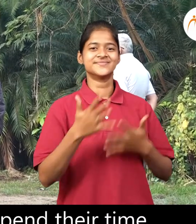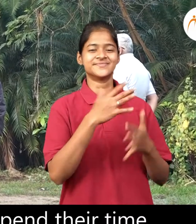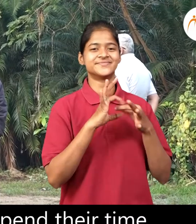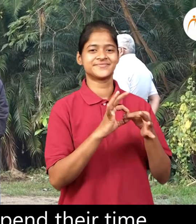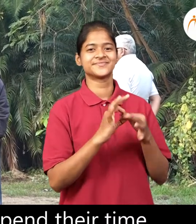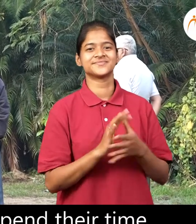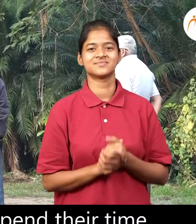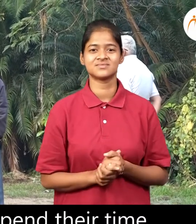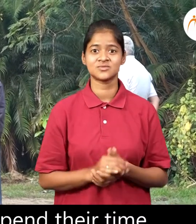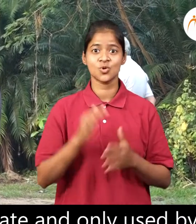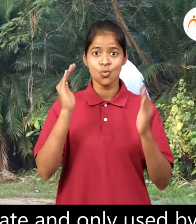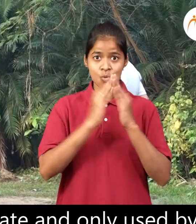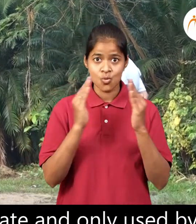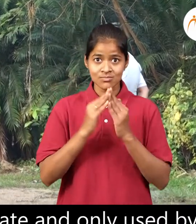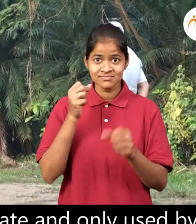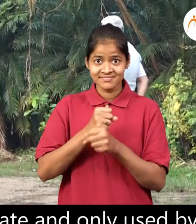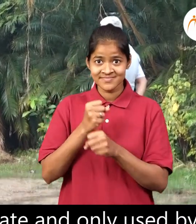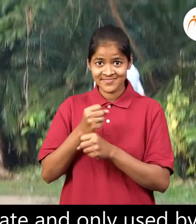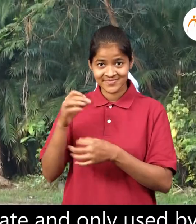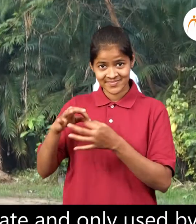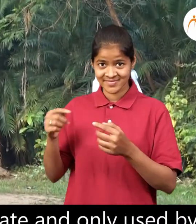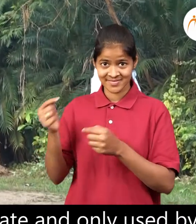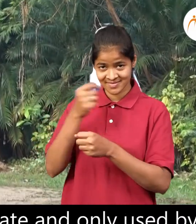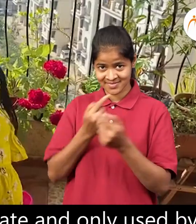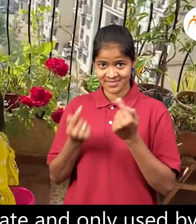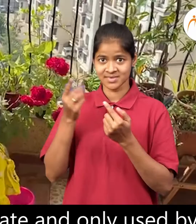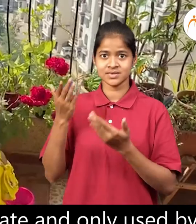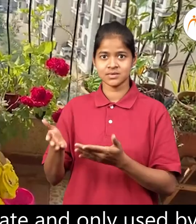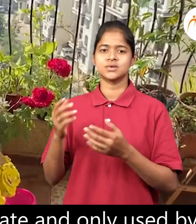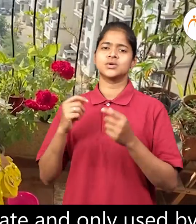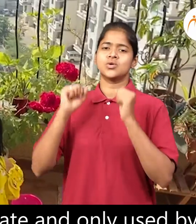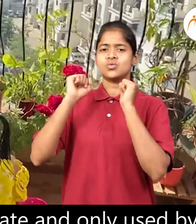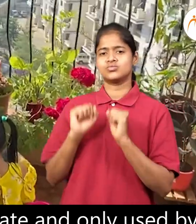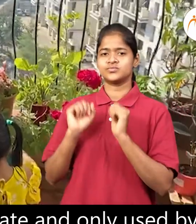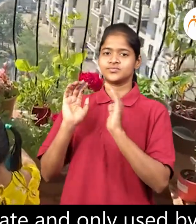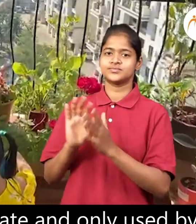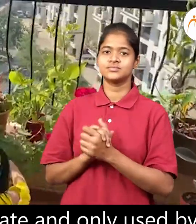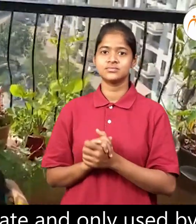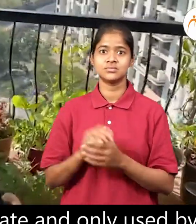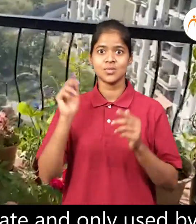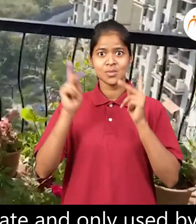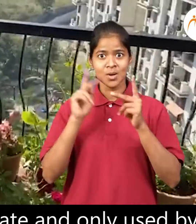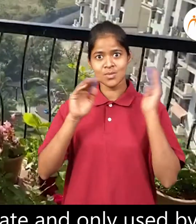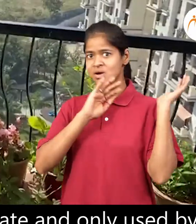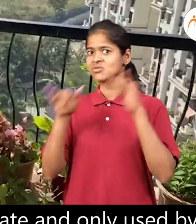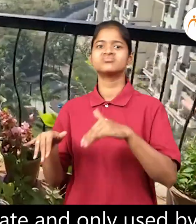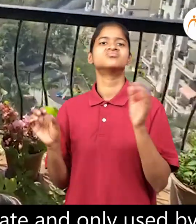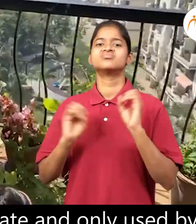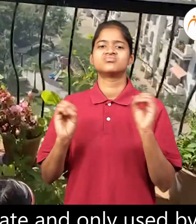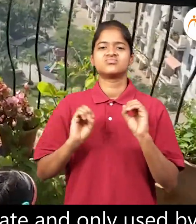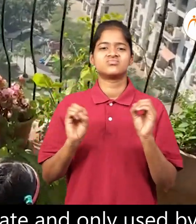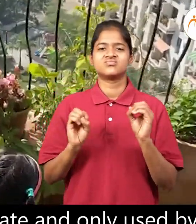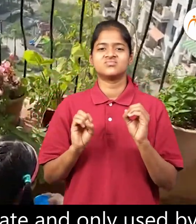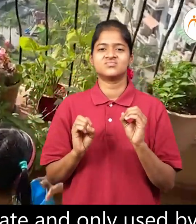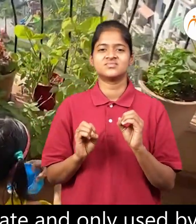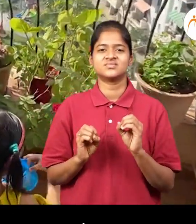a home garden is private and only used by people staying in